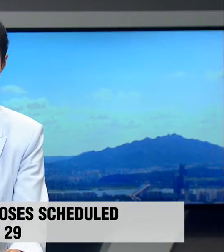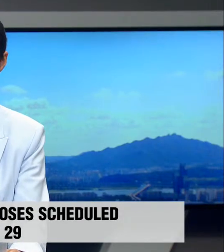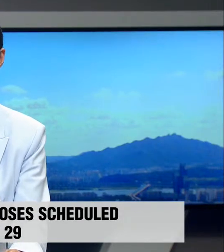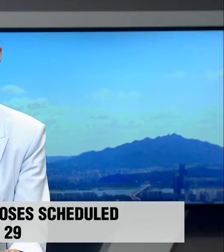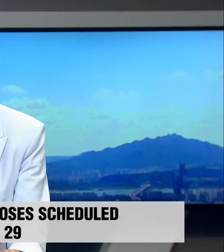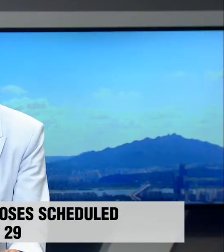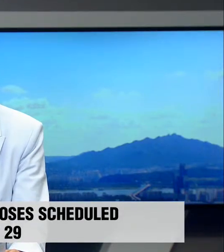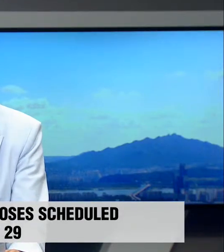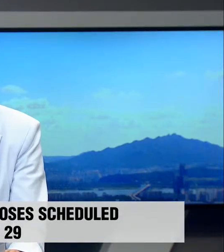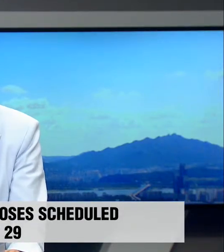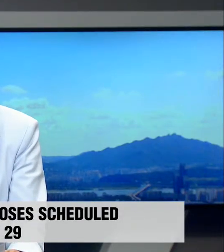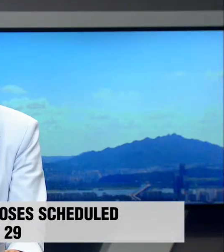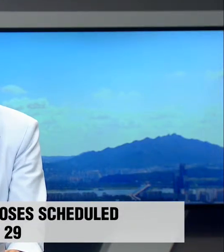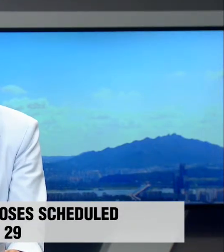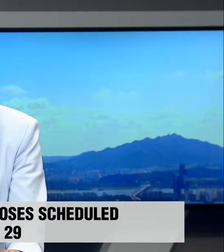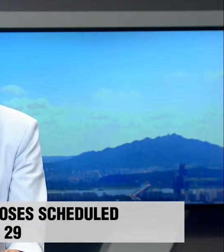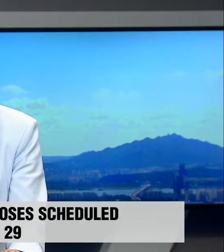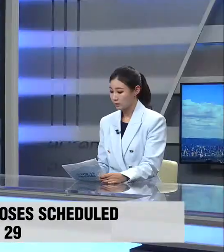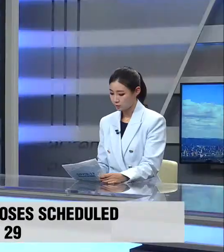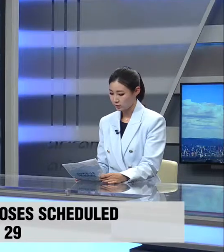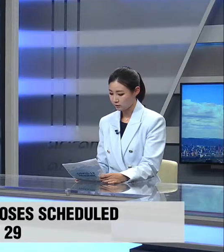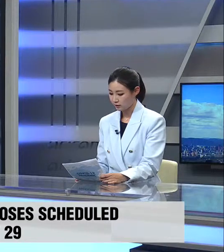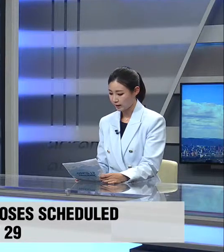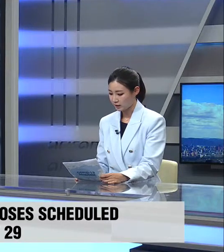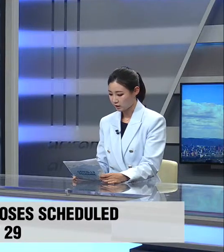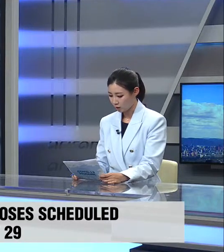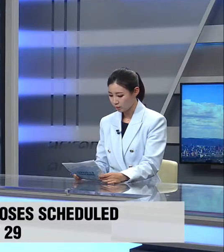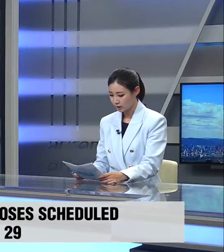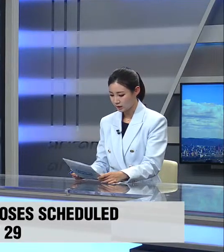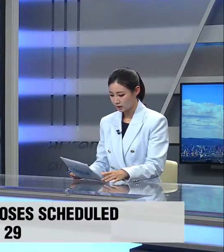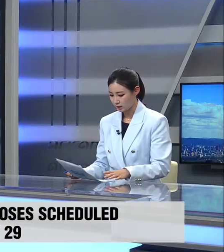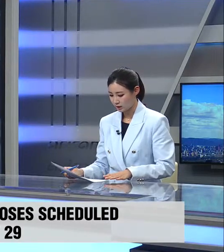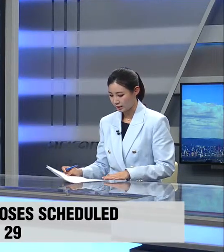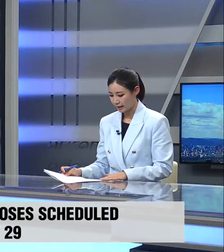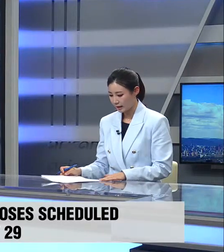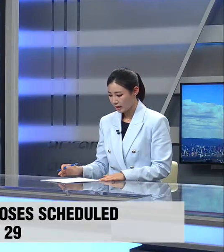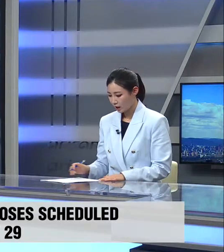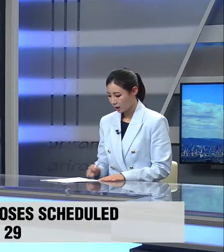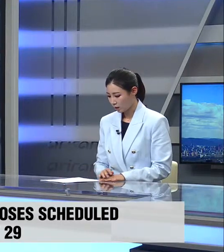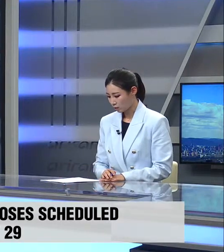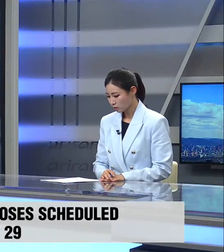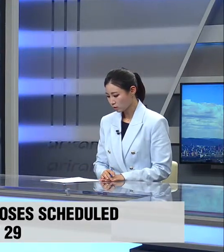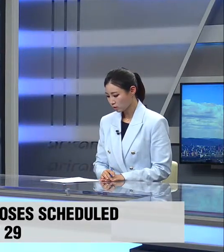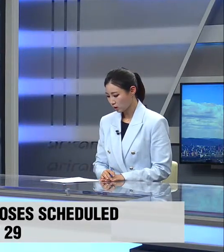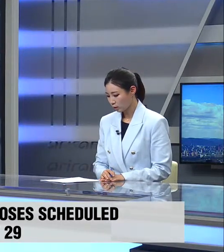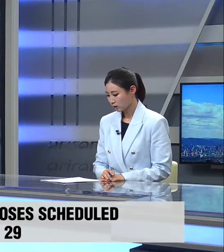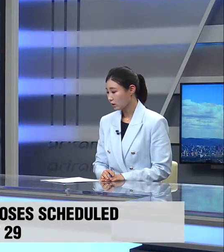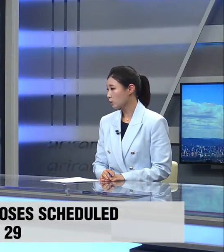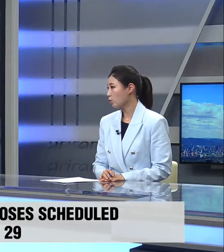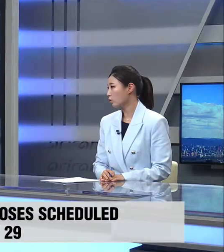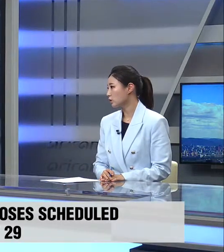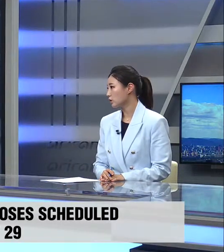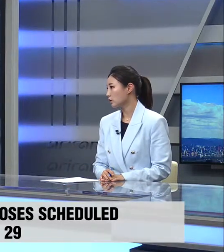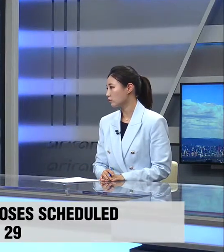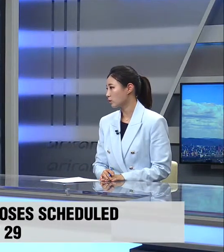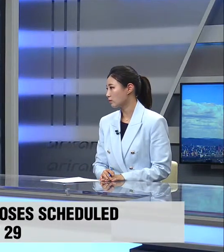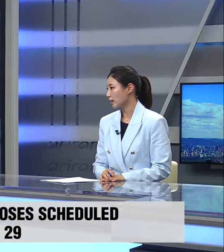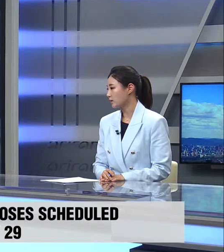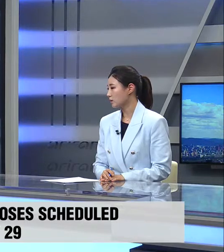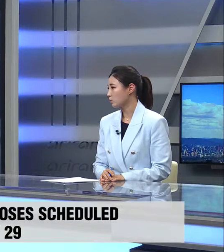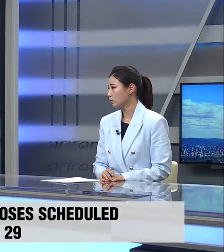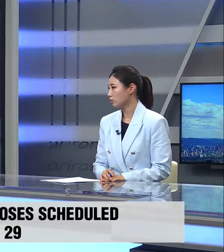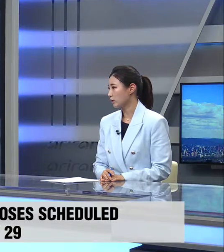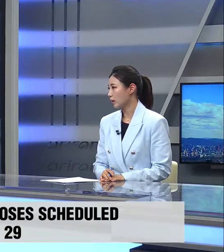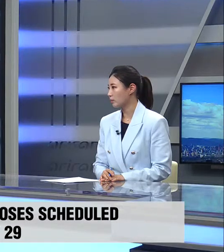on the negotiations with the specific vaccine companies, he did say. Also, quite a large portion for